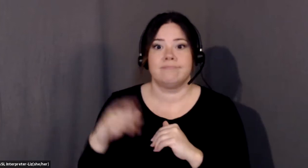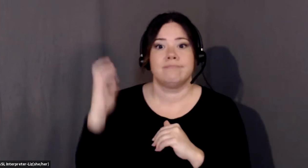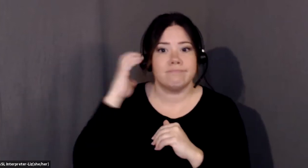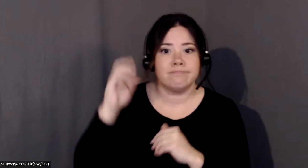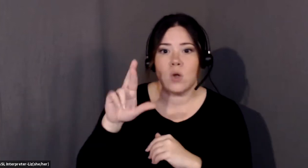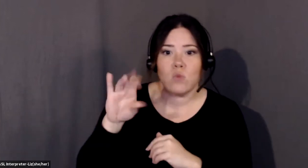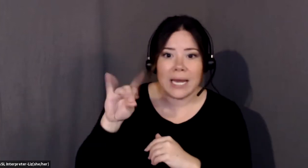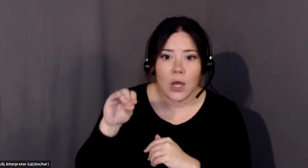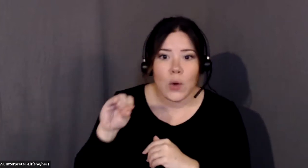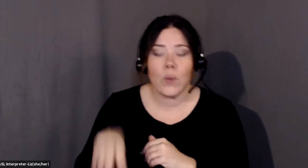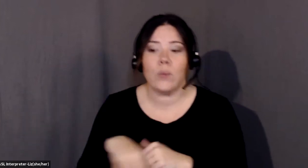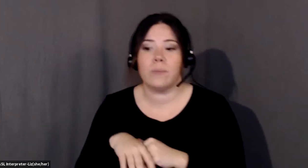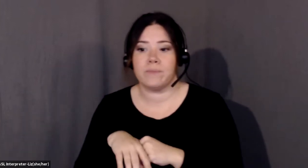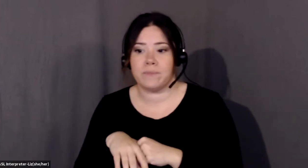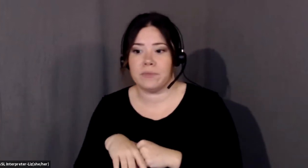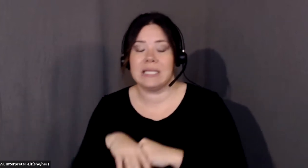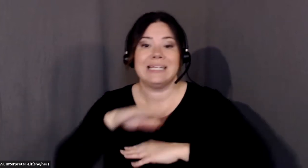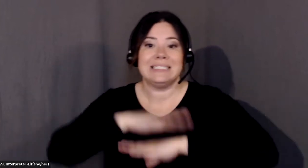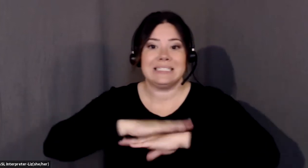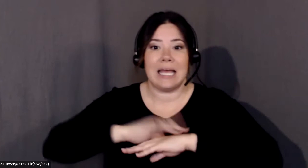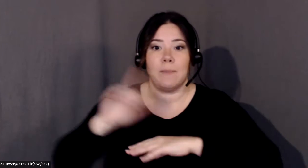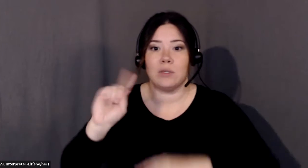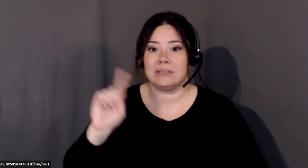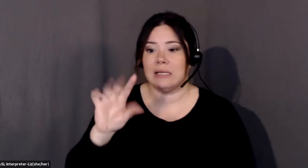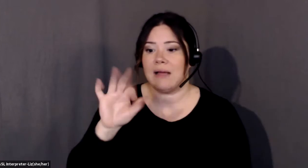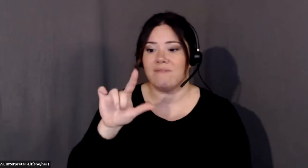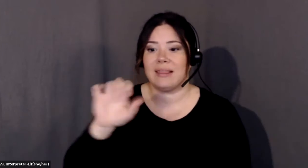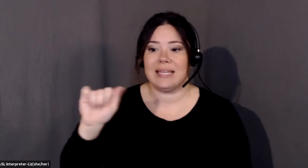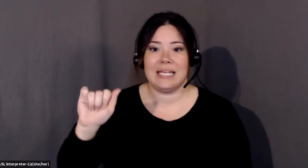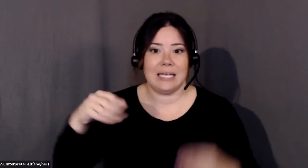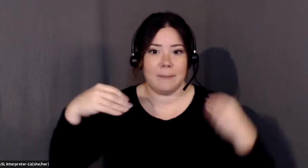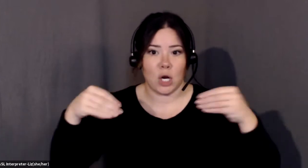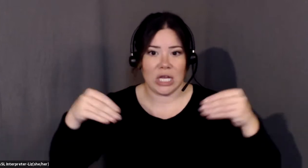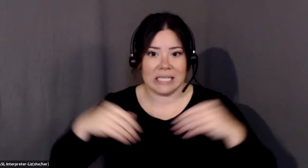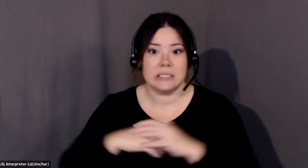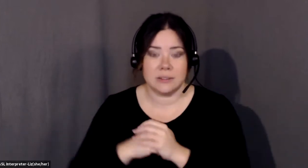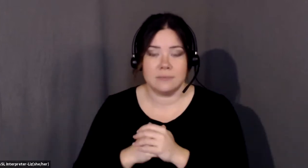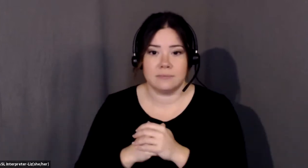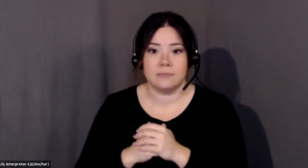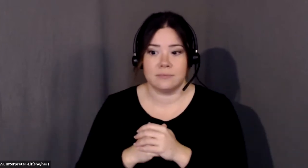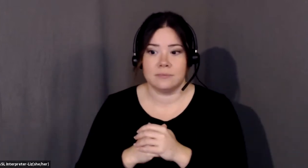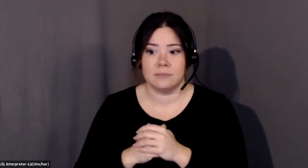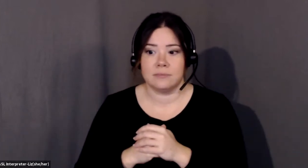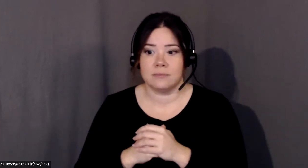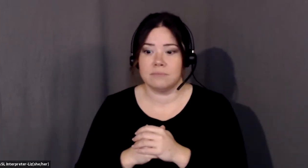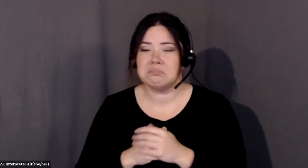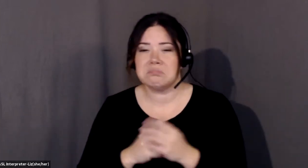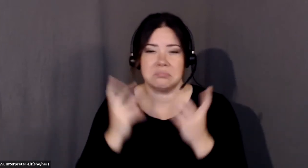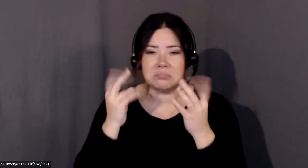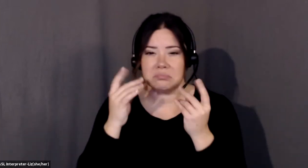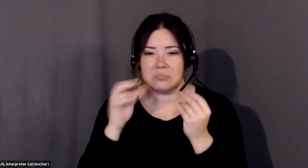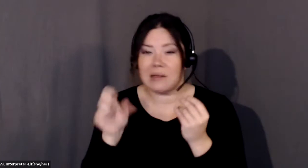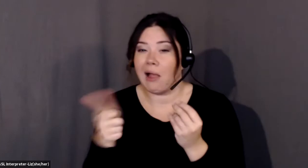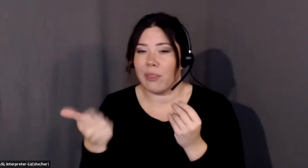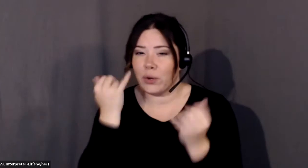stations, tables at flea markets. I'm giving it a minute to see if anyone else thinks of anything else